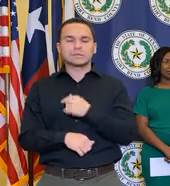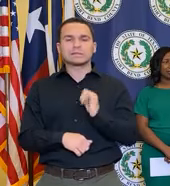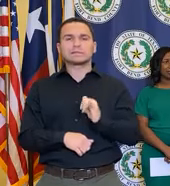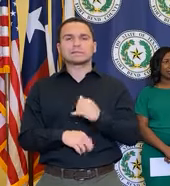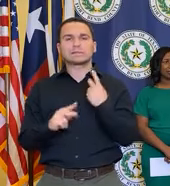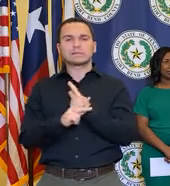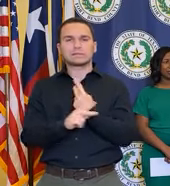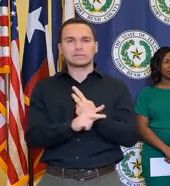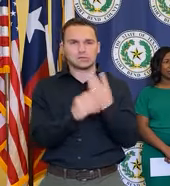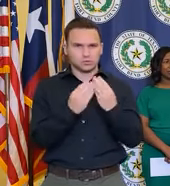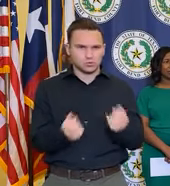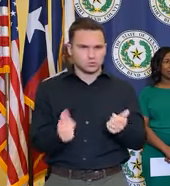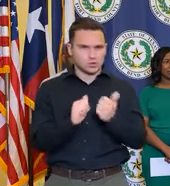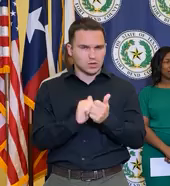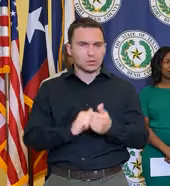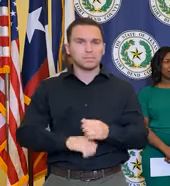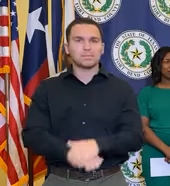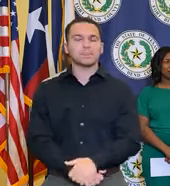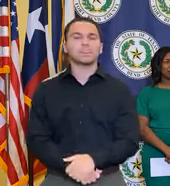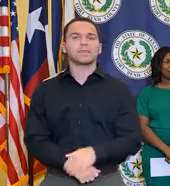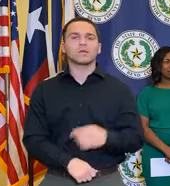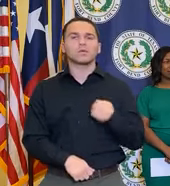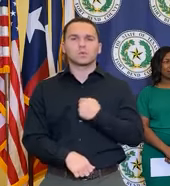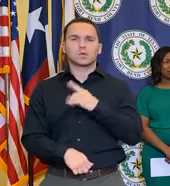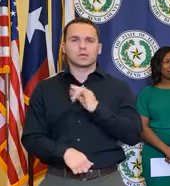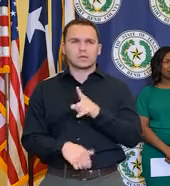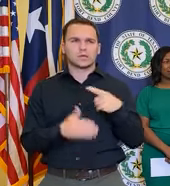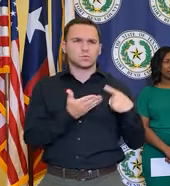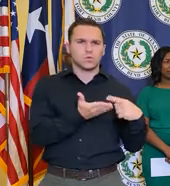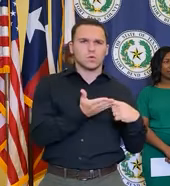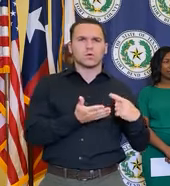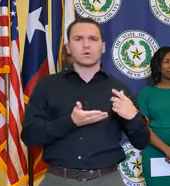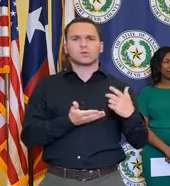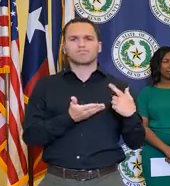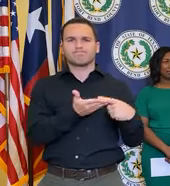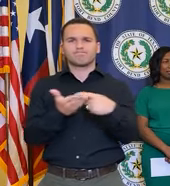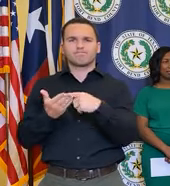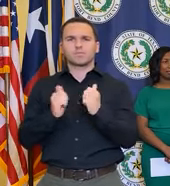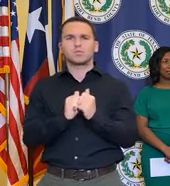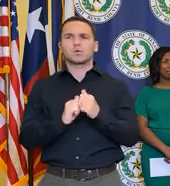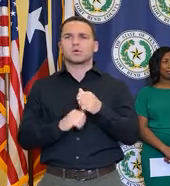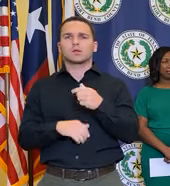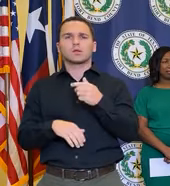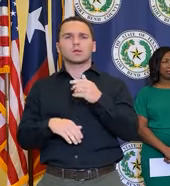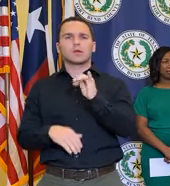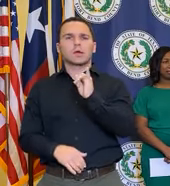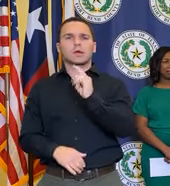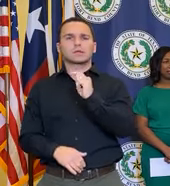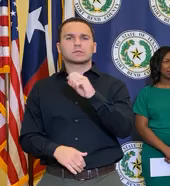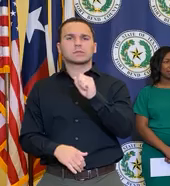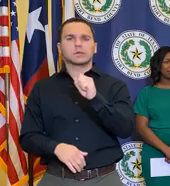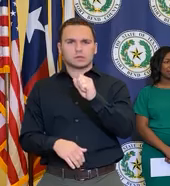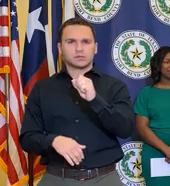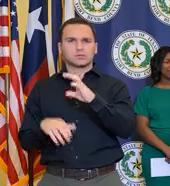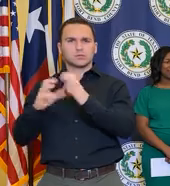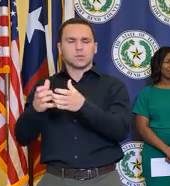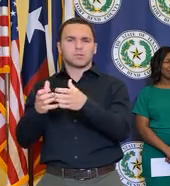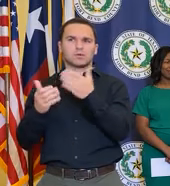And obviously, we had numerous conversations with our information technology department, thanks to